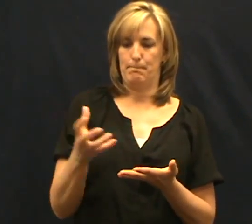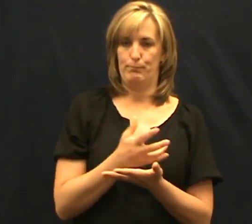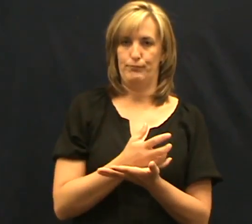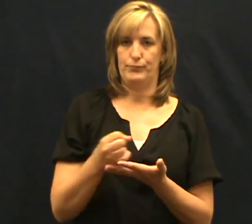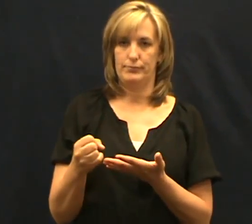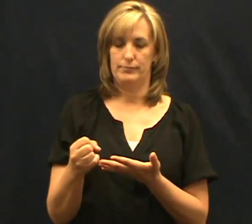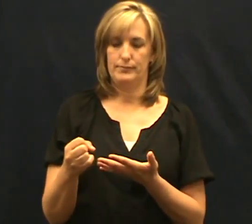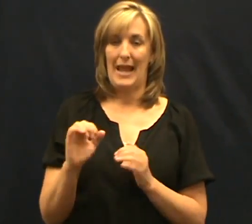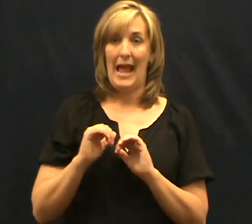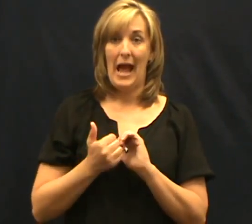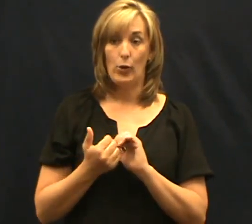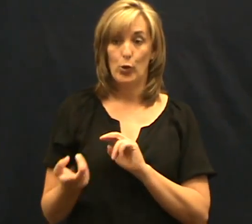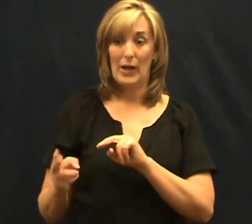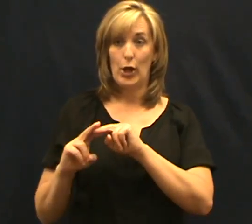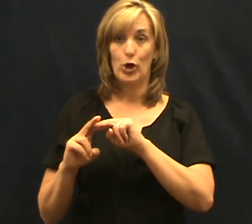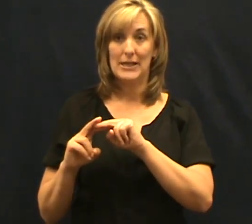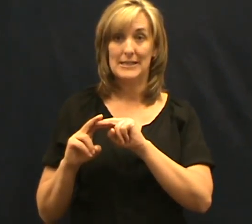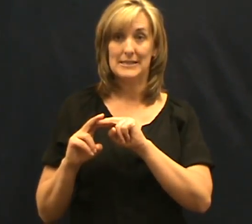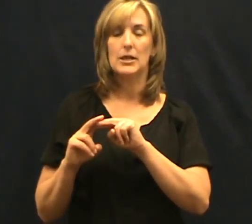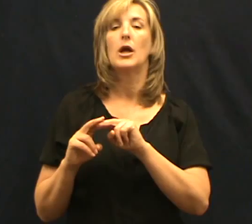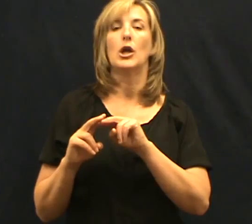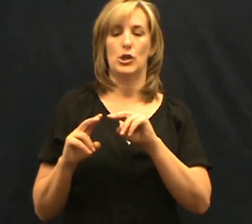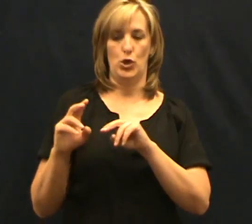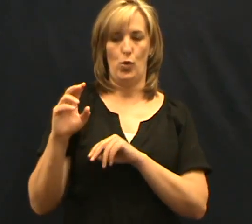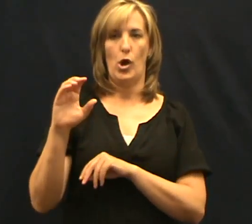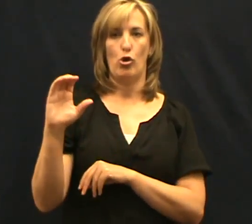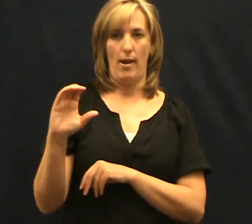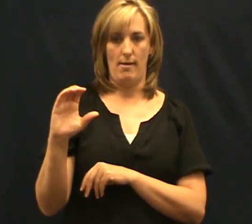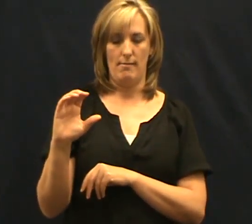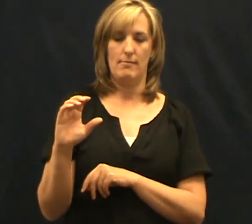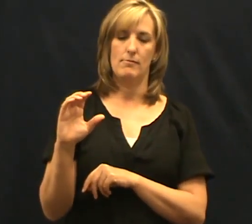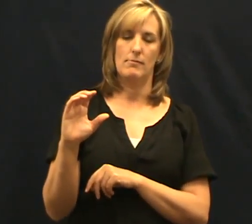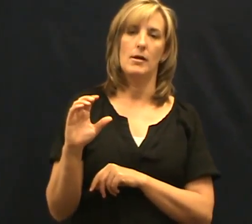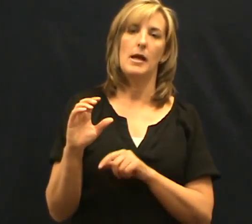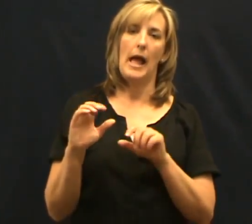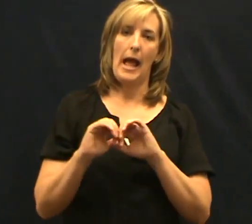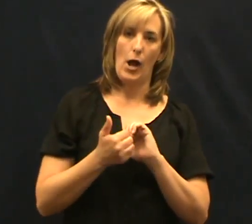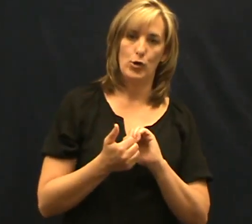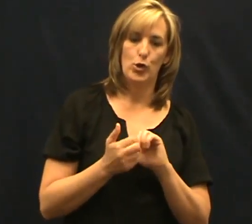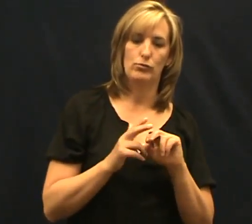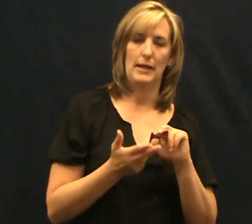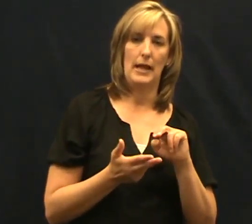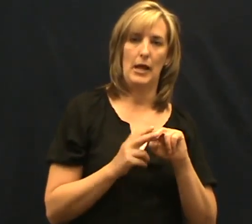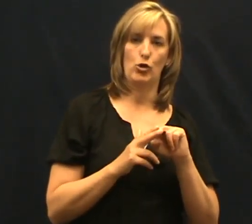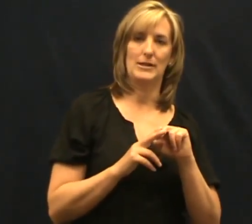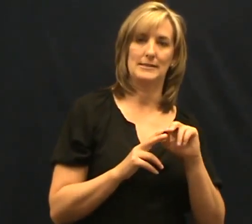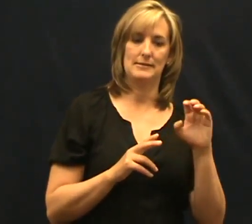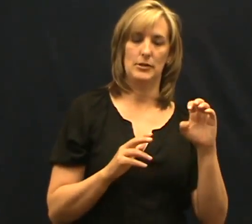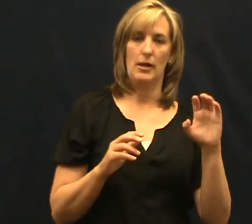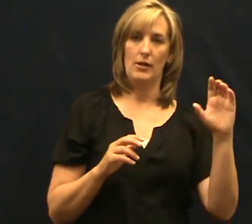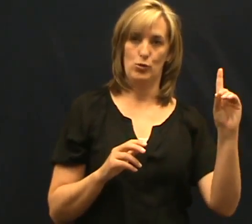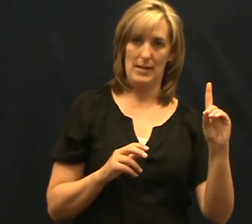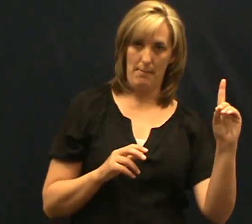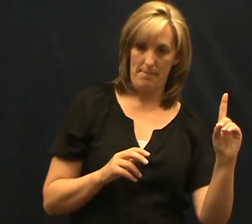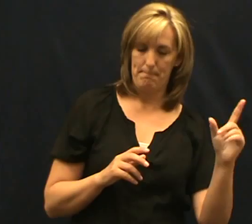You debit it. How do you increase an expense? You debit it. So how do you decrease an expense? You credit it. So to close